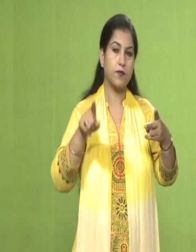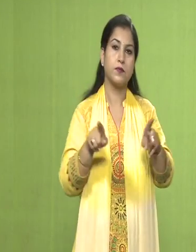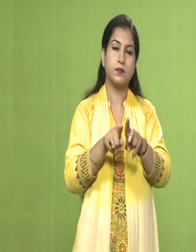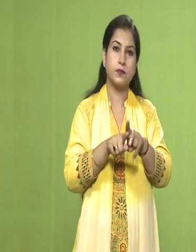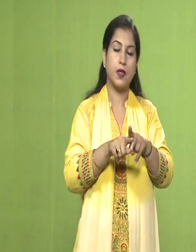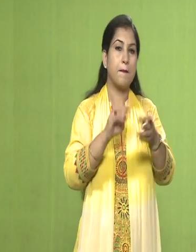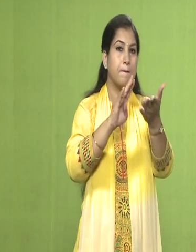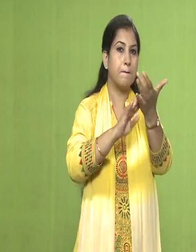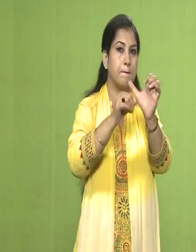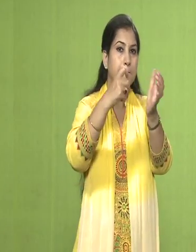and manor.